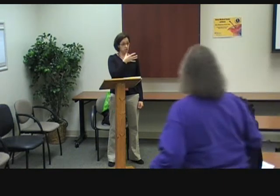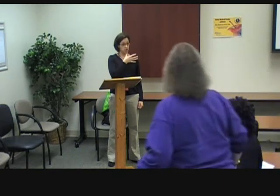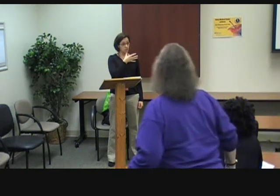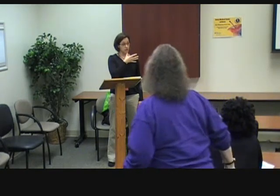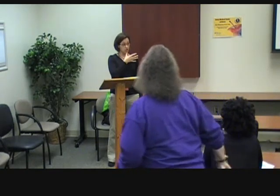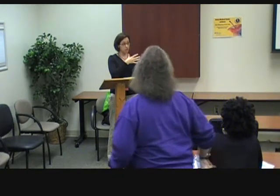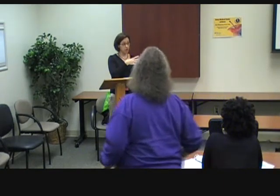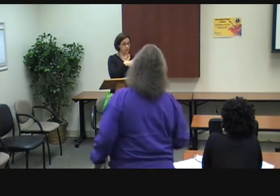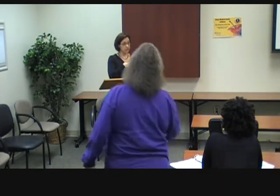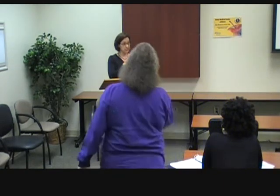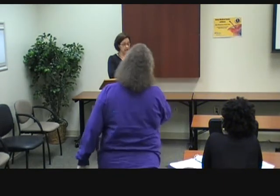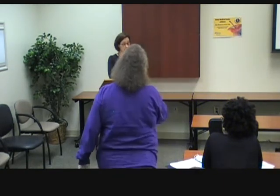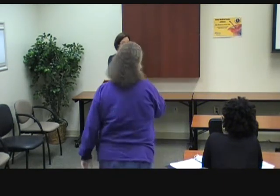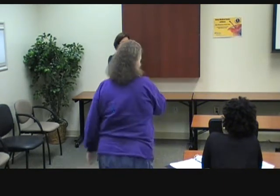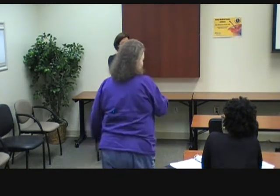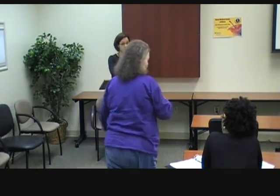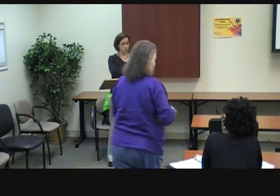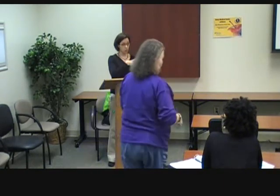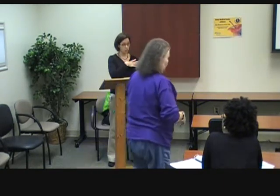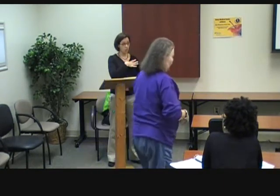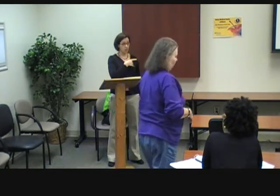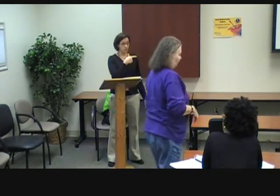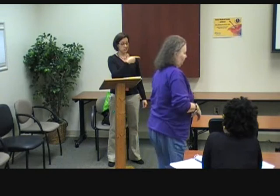know, you may want to say this is a